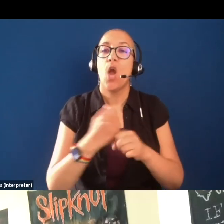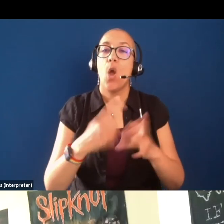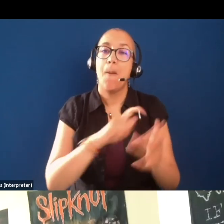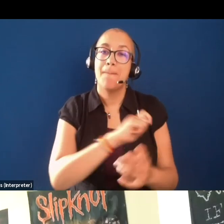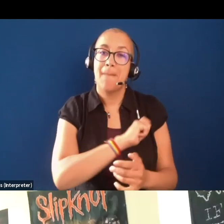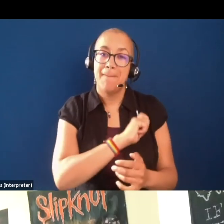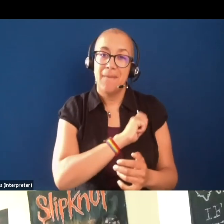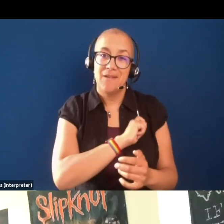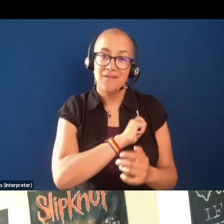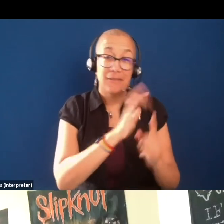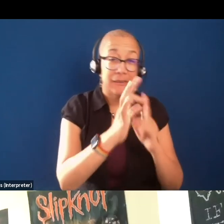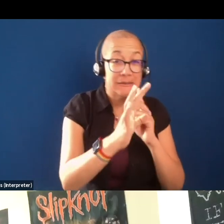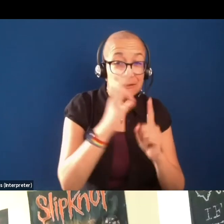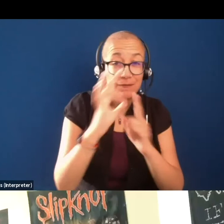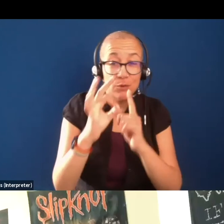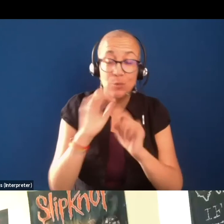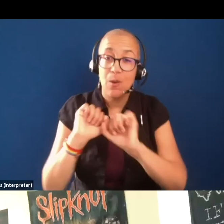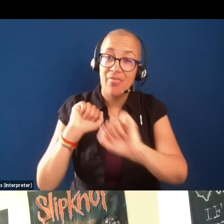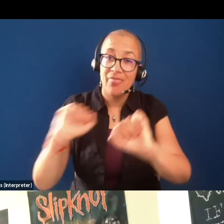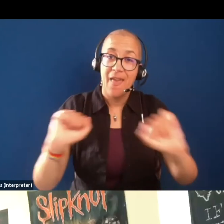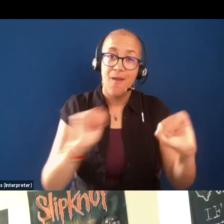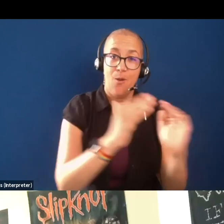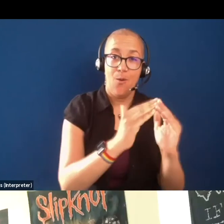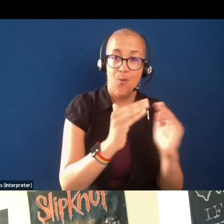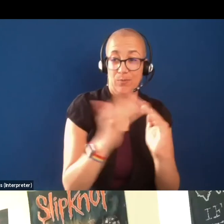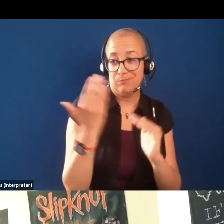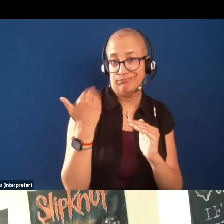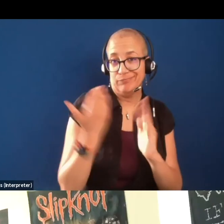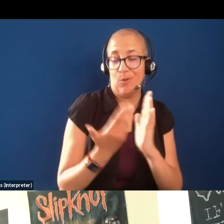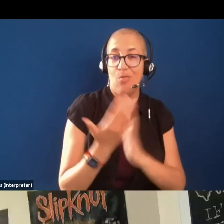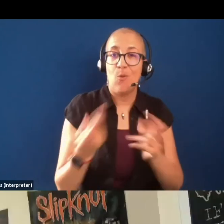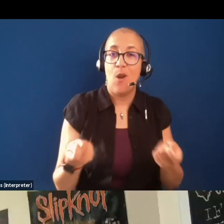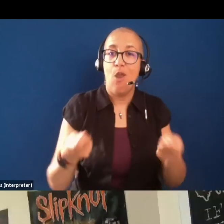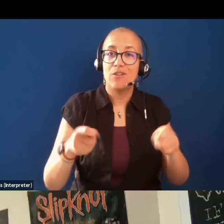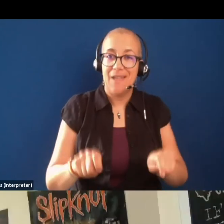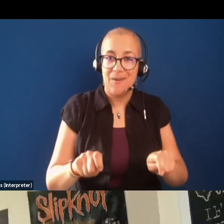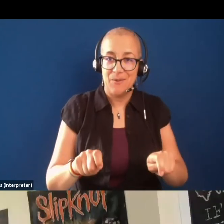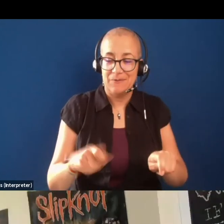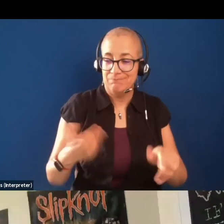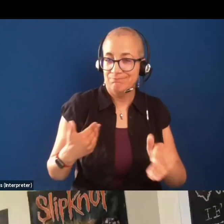quite recent, so it's during the lockdown period. Some of our